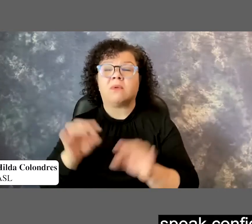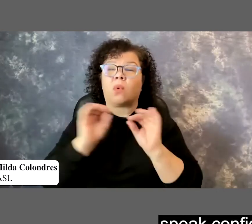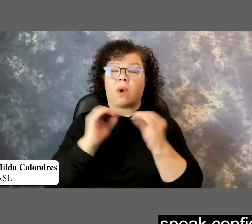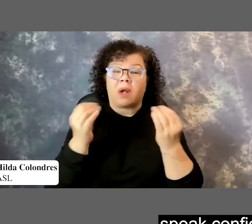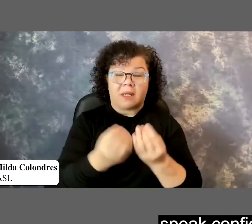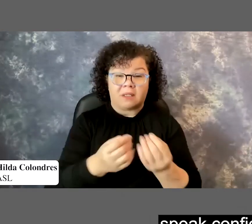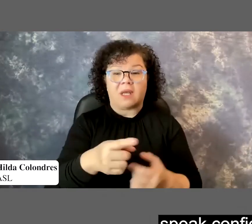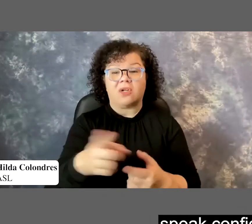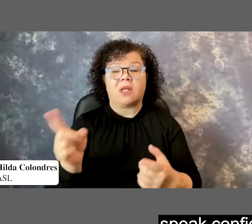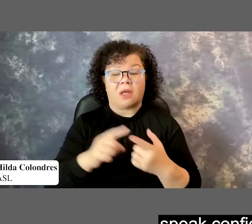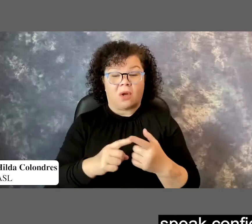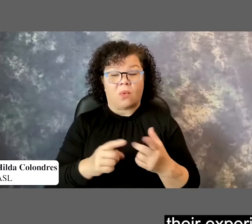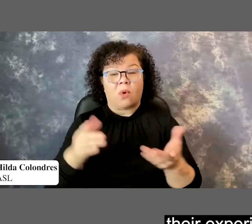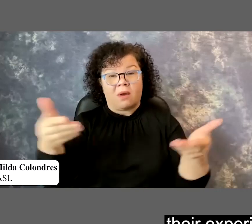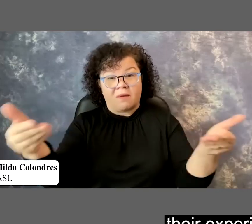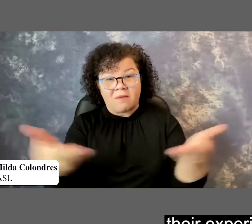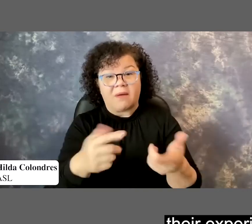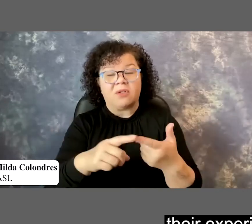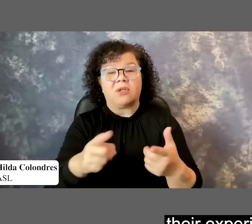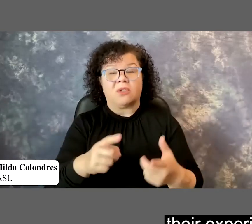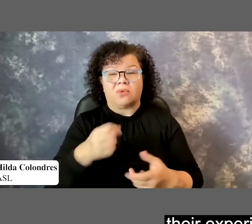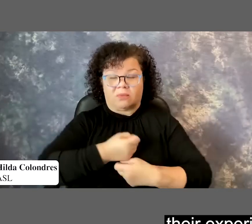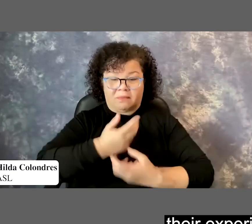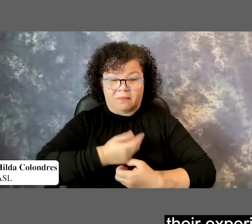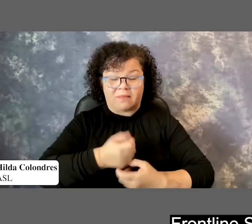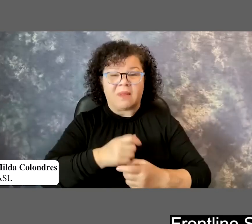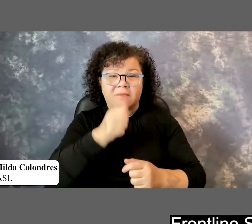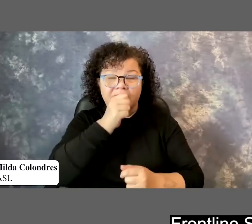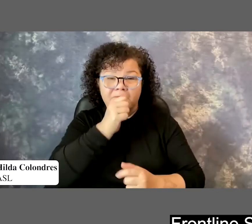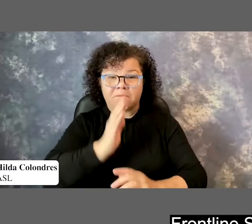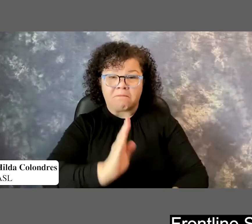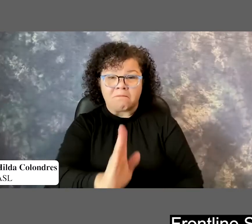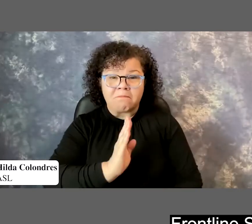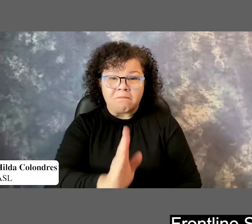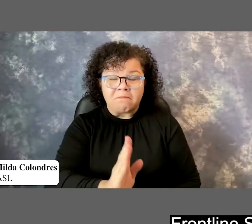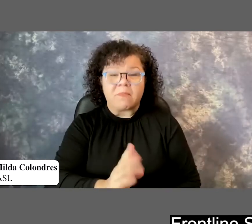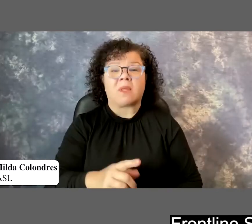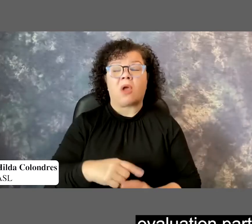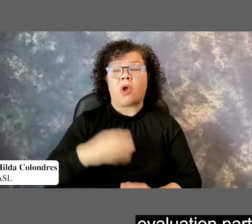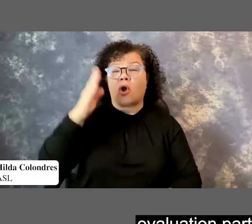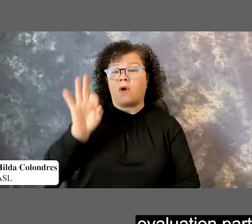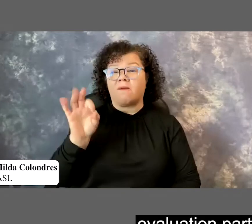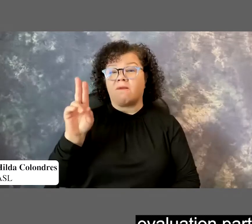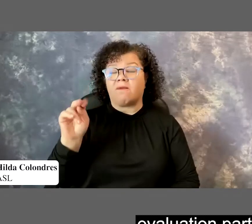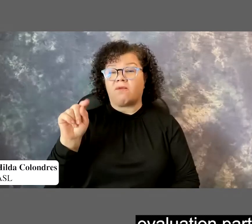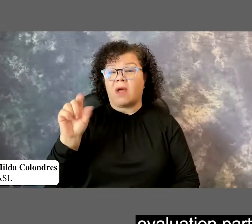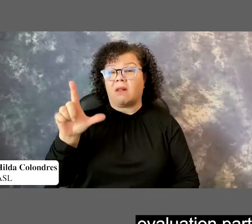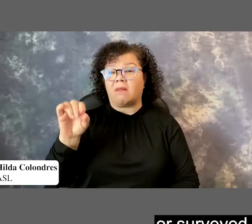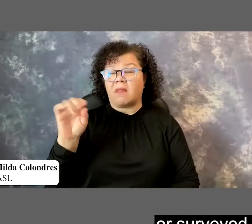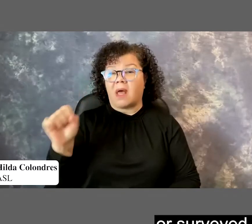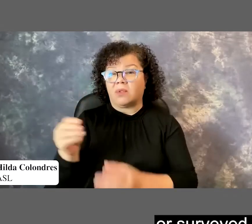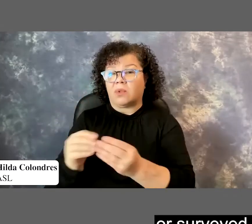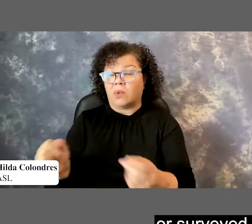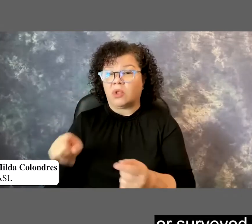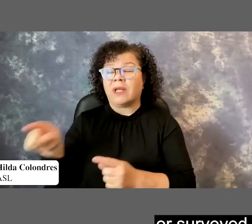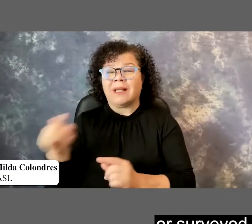speak confidentially about their experience with us. Frontline Solutions, our evaluation partners, interviewed or